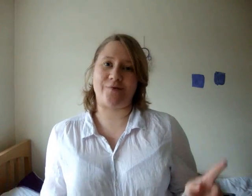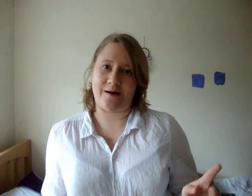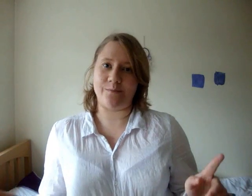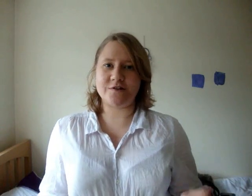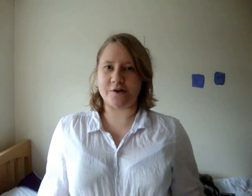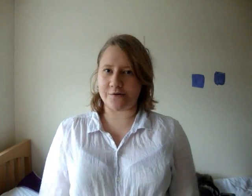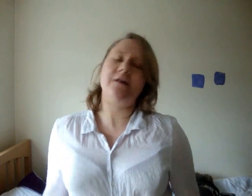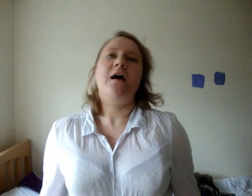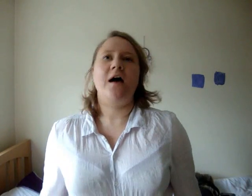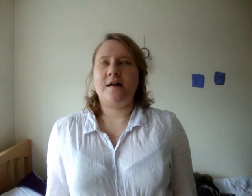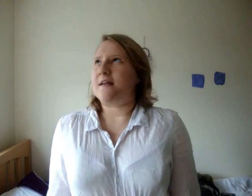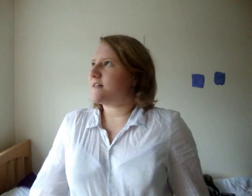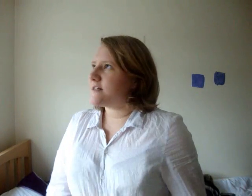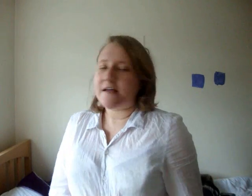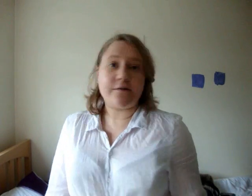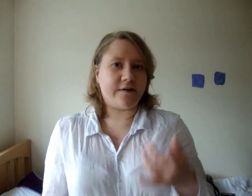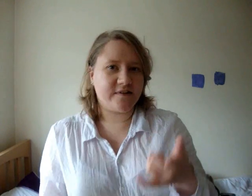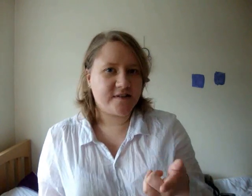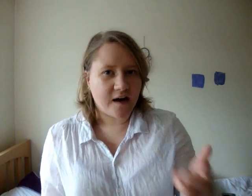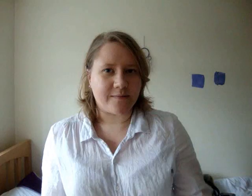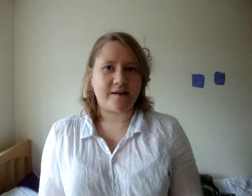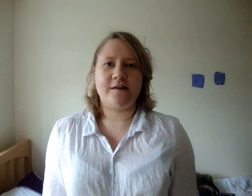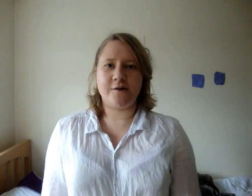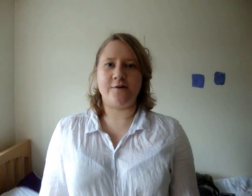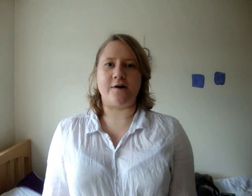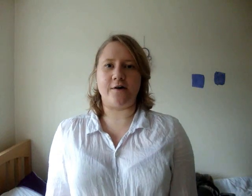ram. So let's say you live in Derby. You will go.